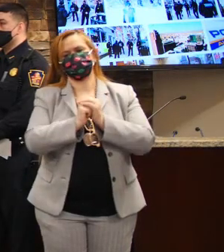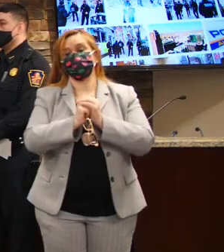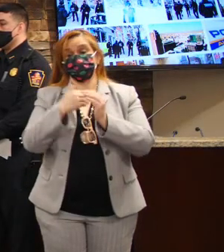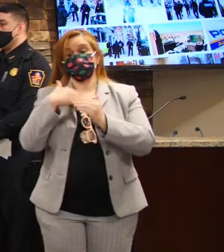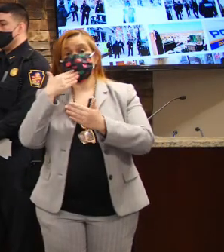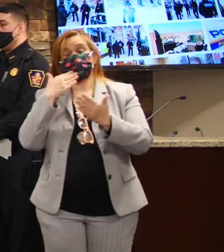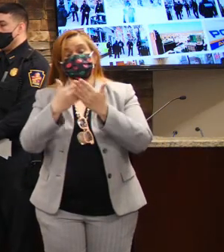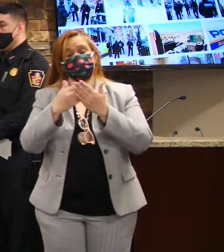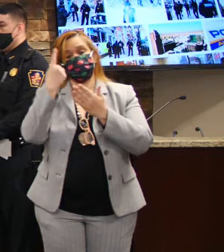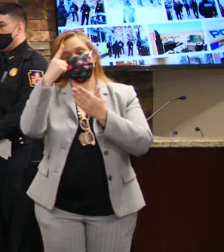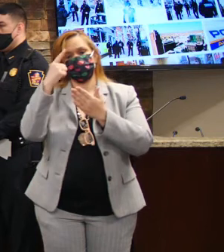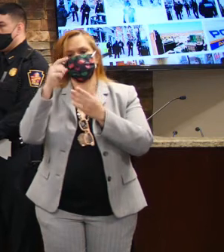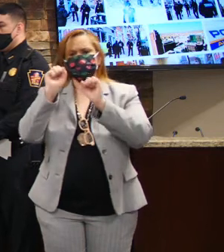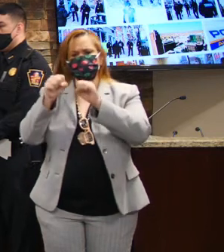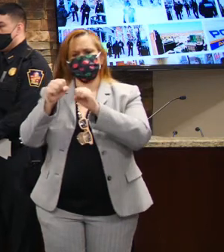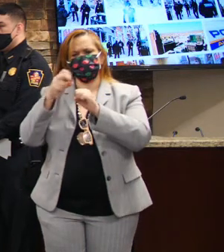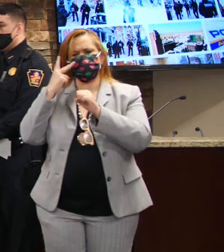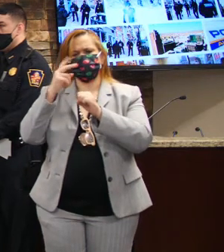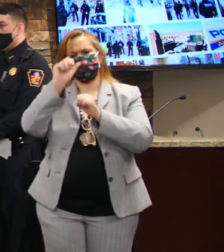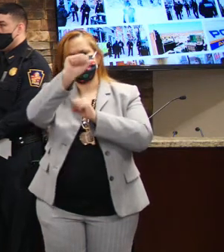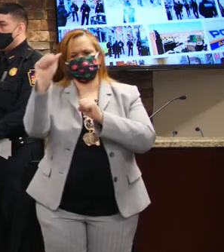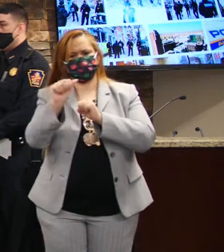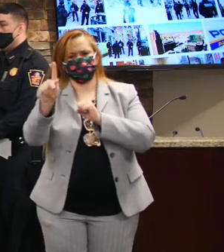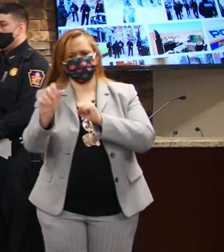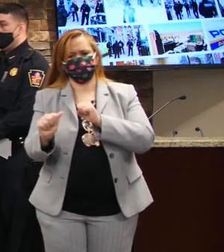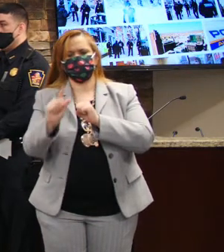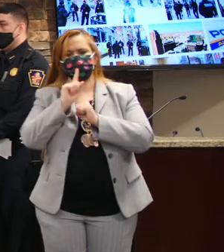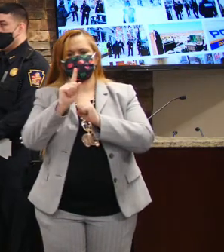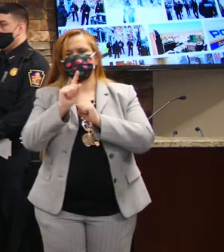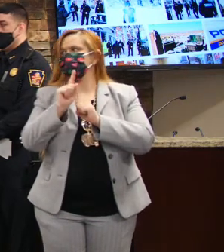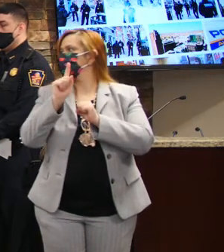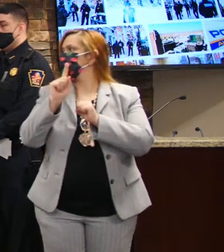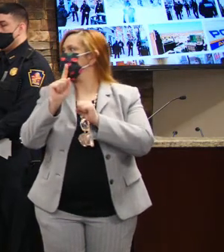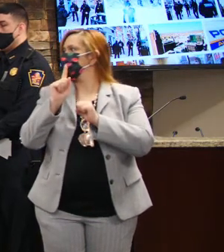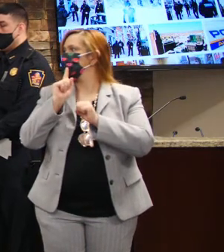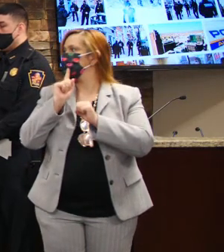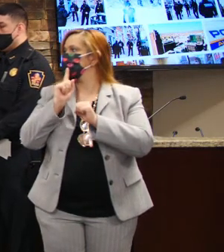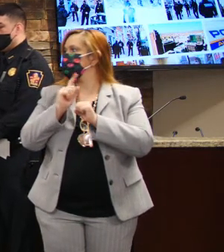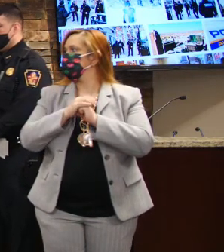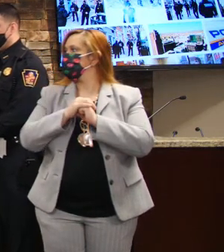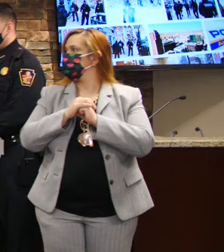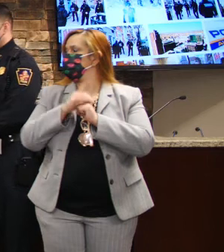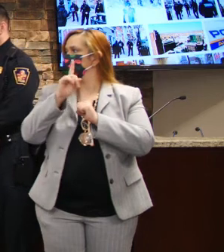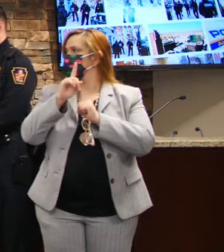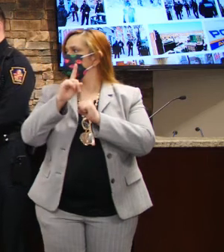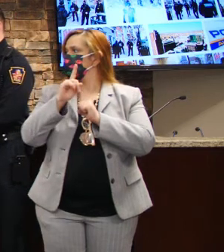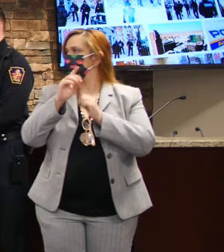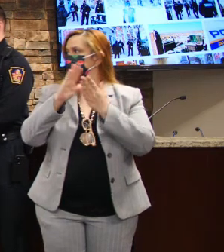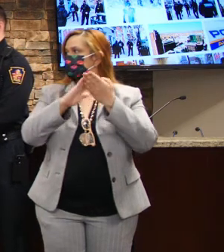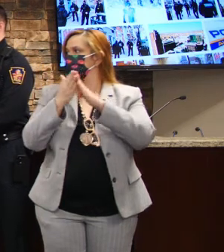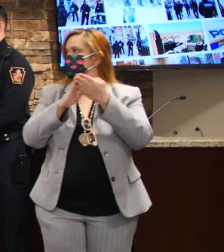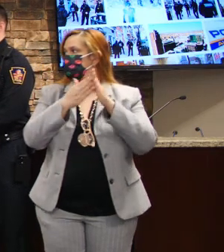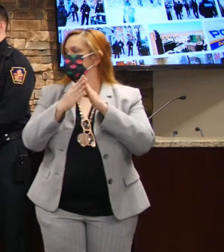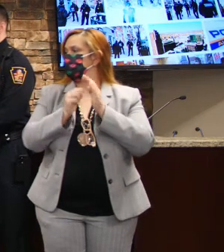Our residents provide Allentown with the strength of diversity. And amongst that diversity, our Latino population